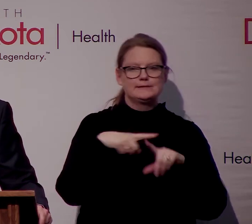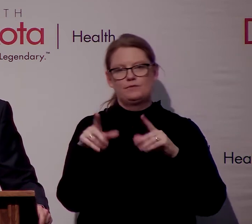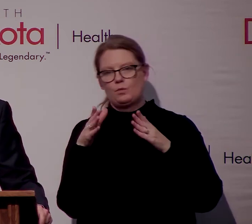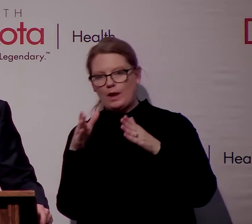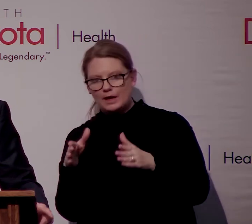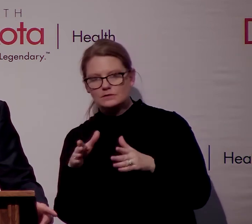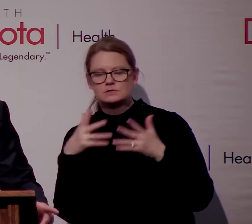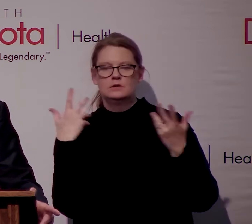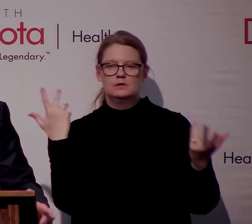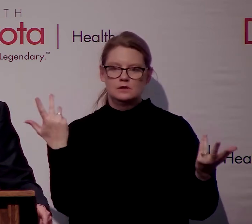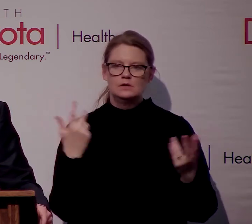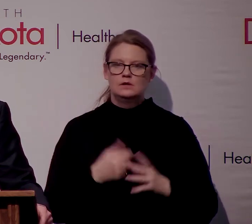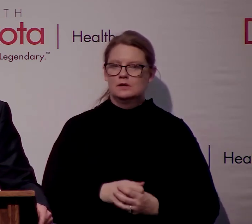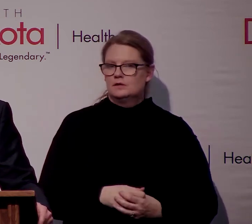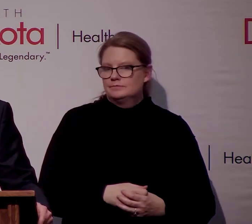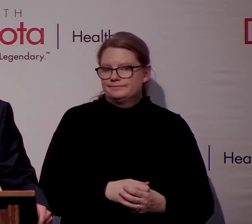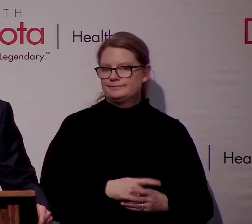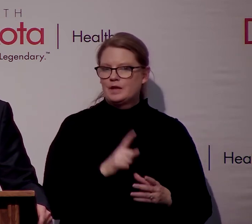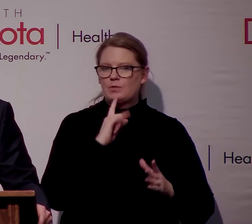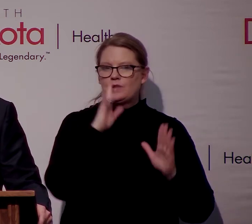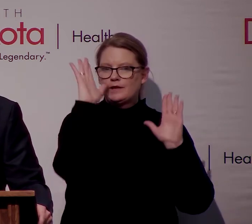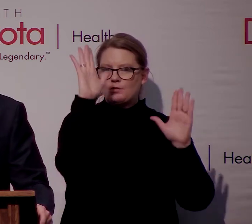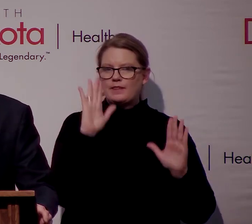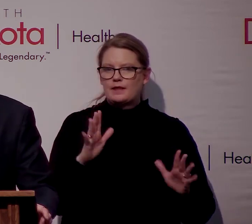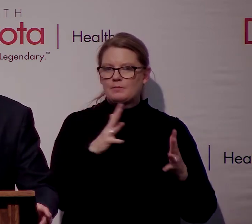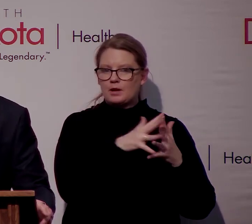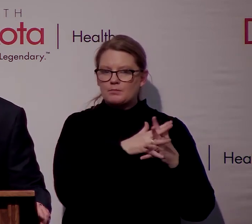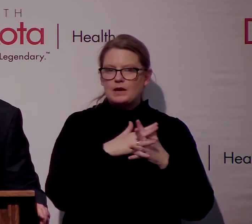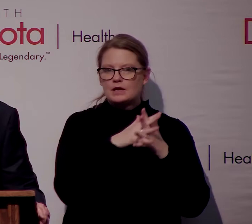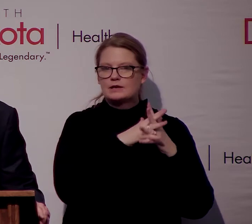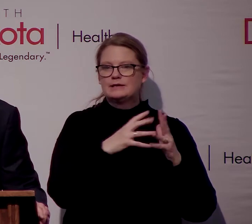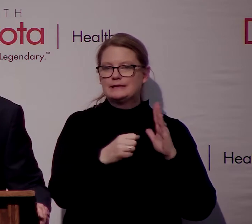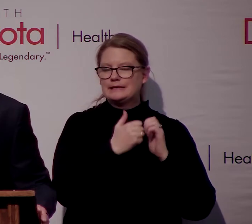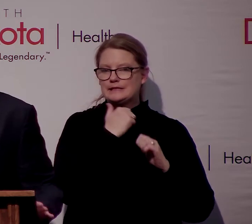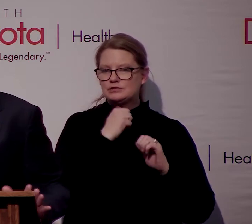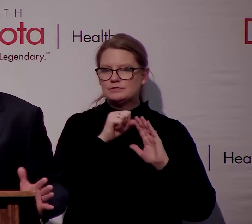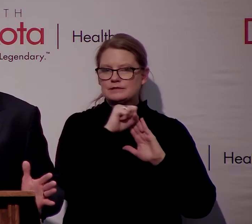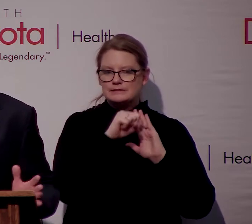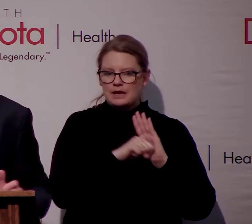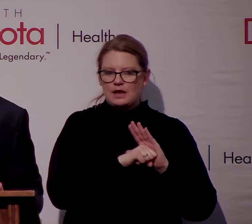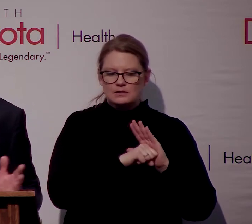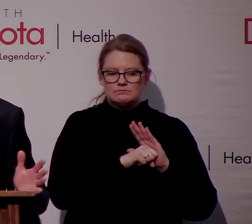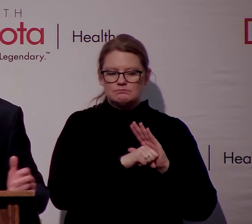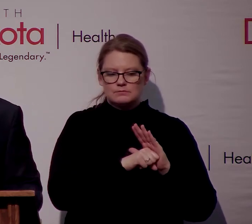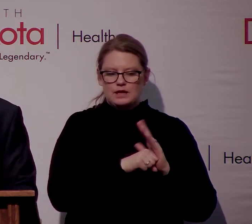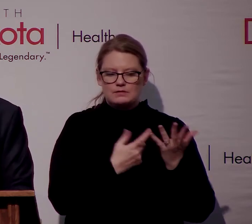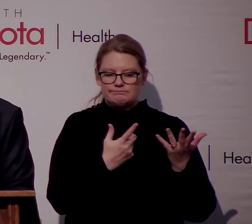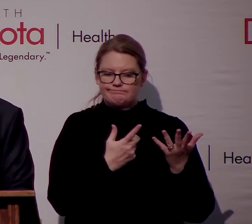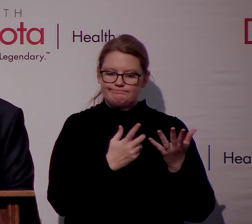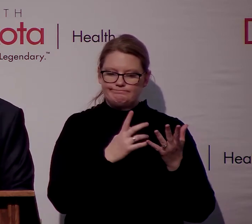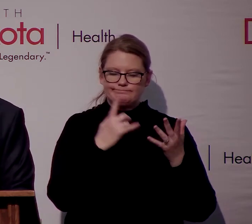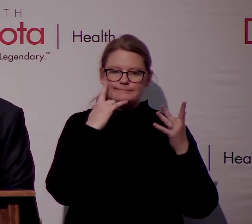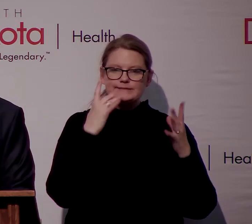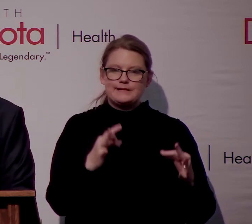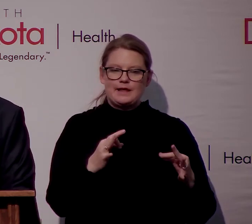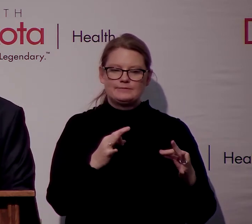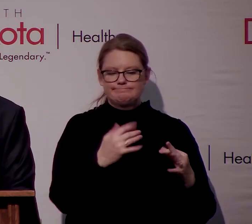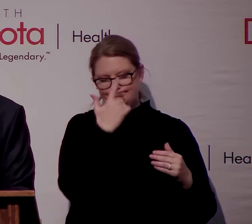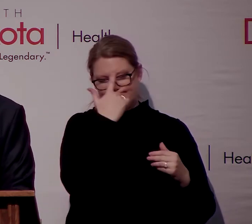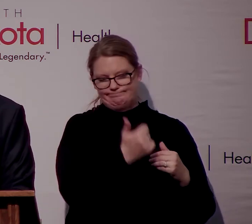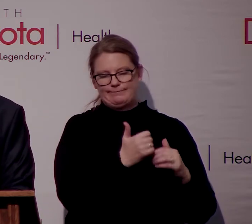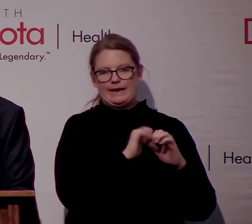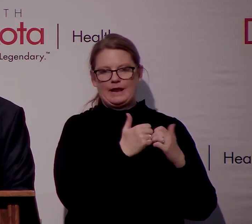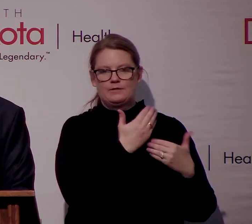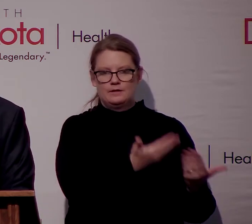approaches. So again, great thing about America is that each of the state gets to be a platform for innovation, and we get to learn about how people are doing